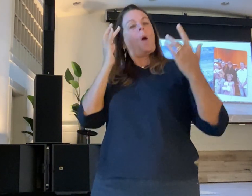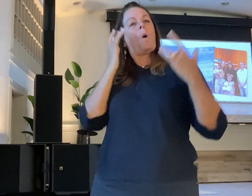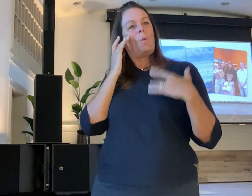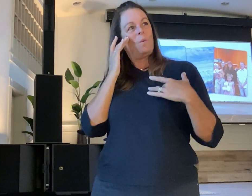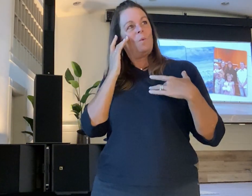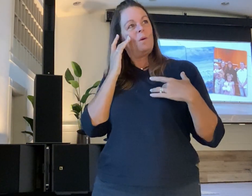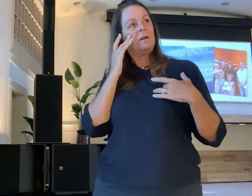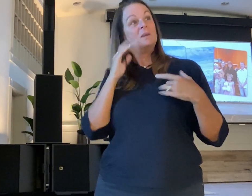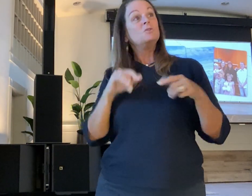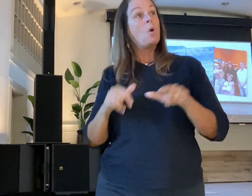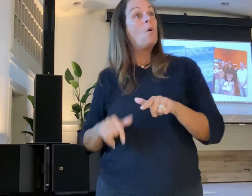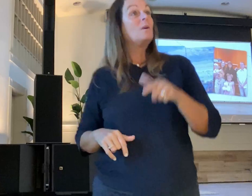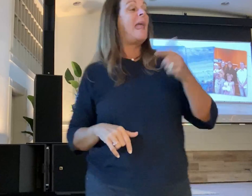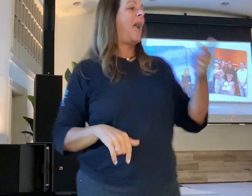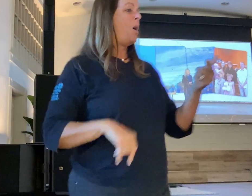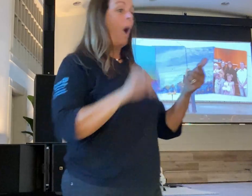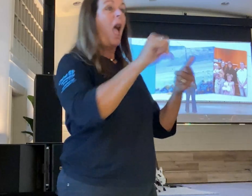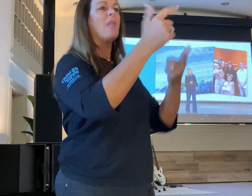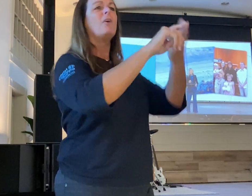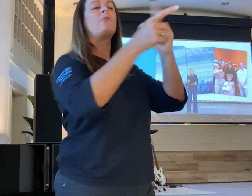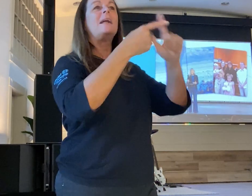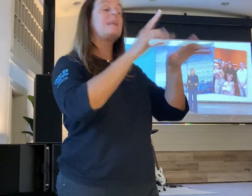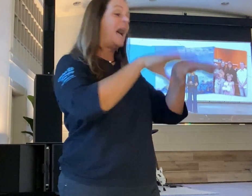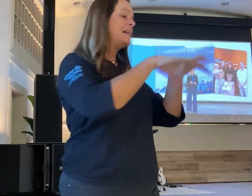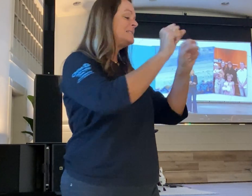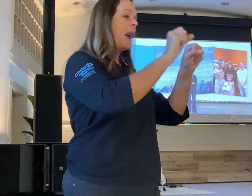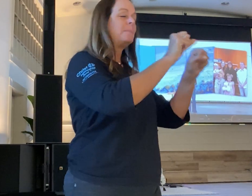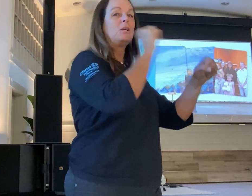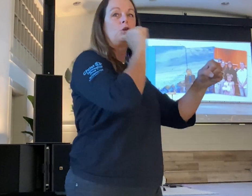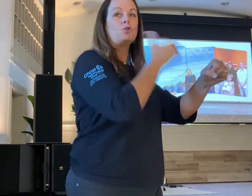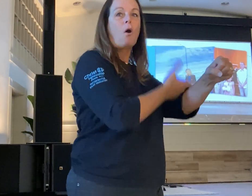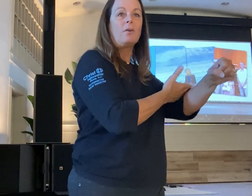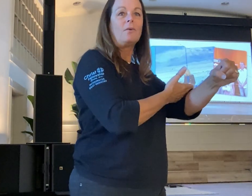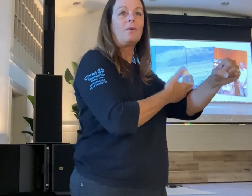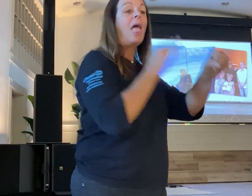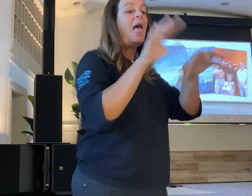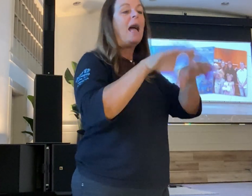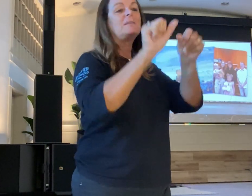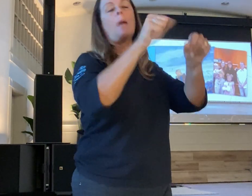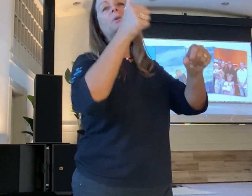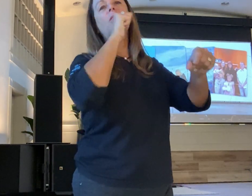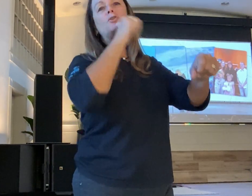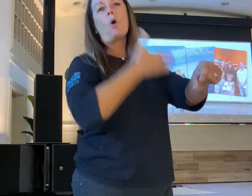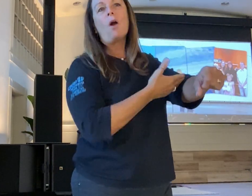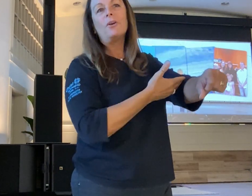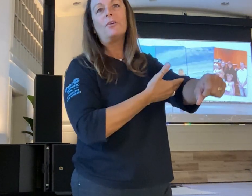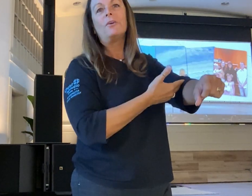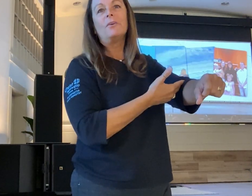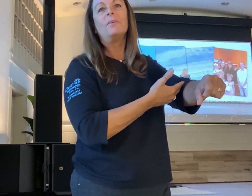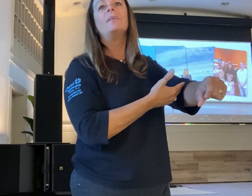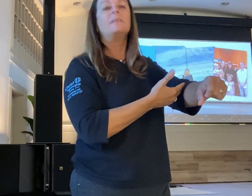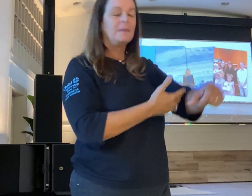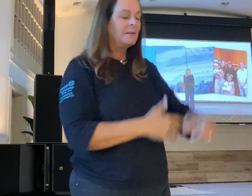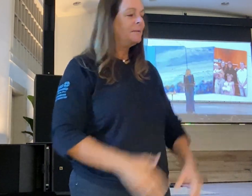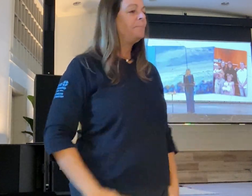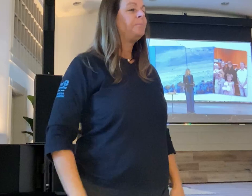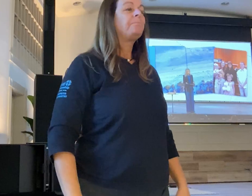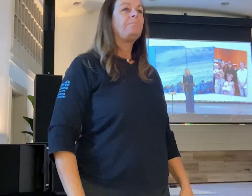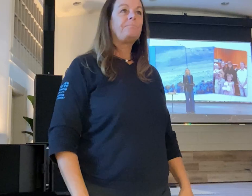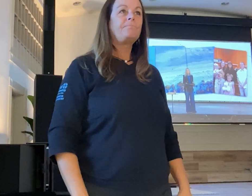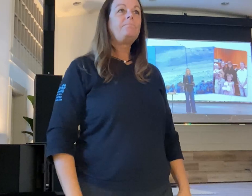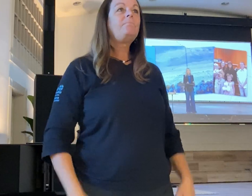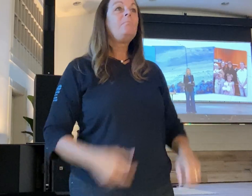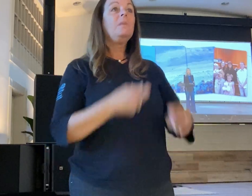Nyla, who was now 6 years old. And then they decided to take in another little girl, Michaela. And they got Michaela right